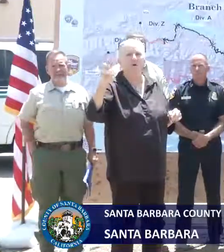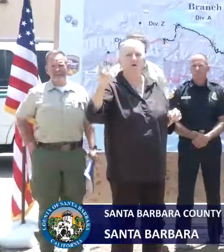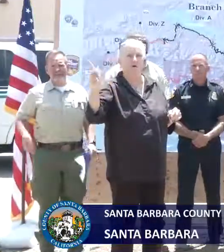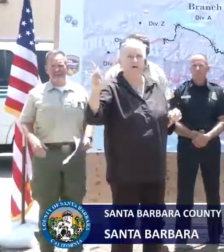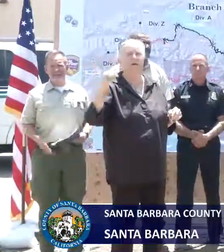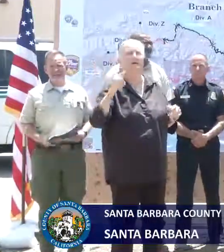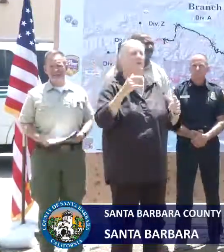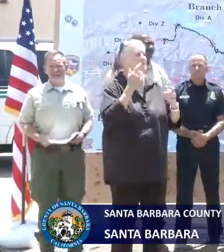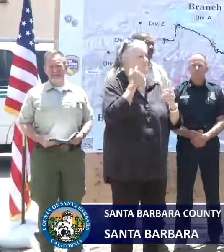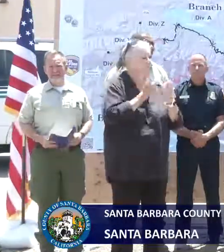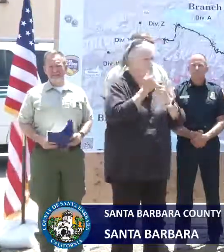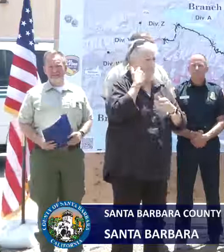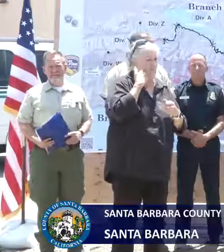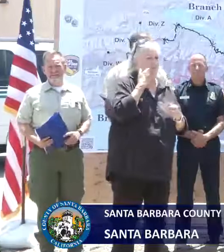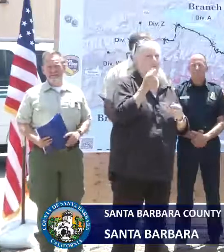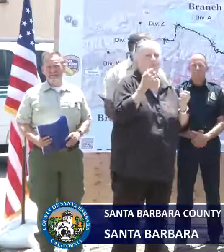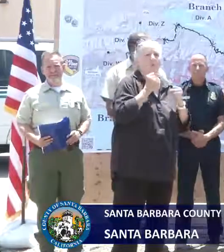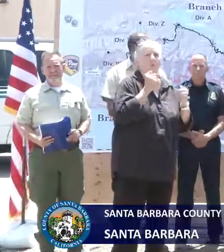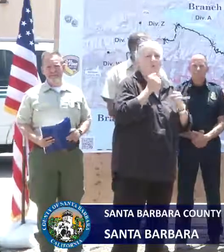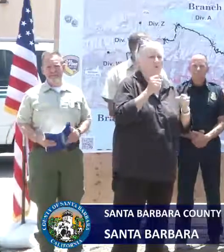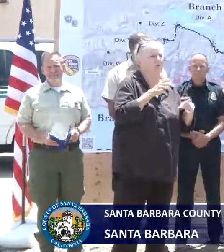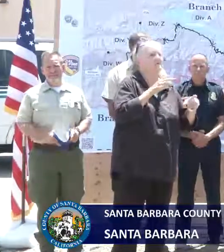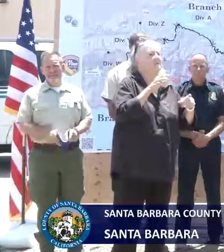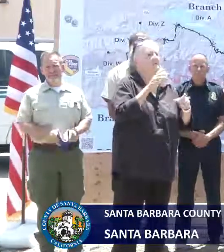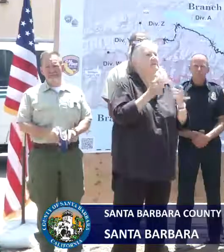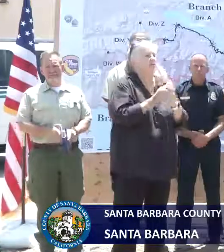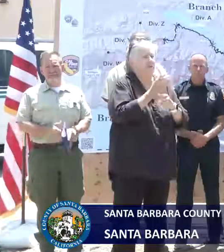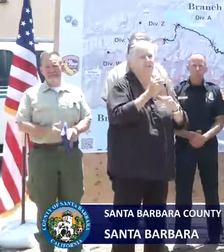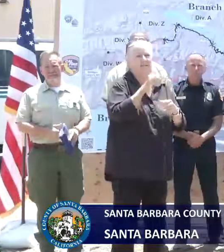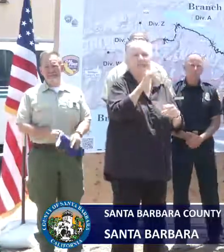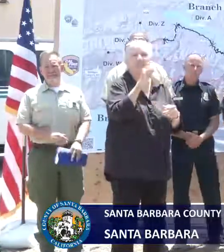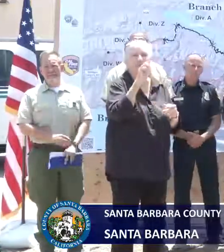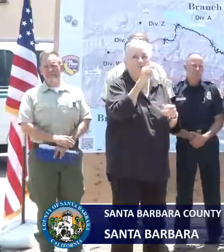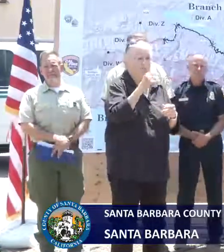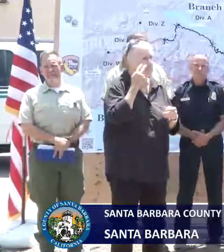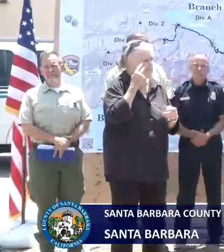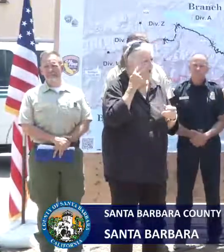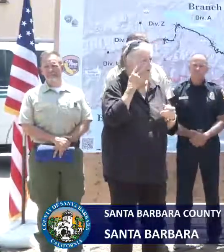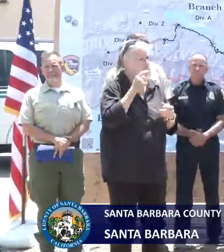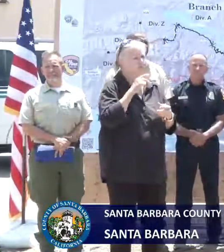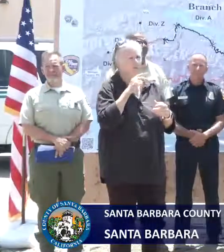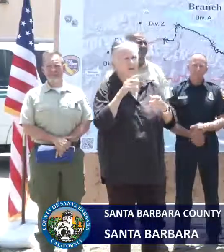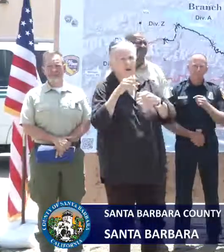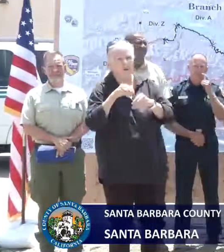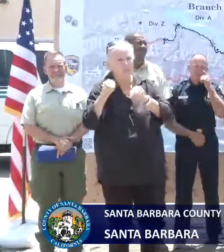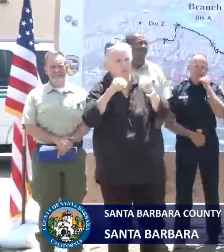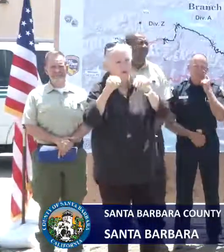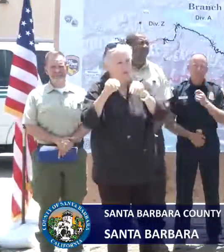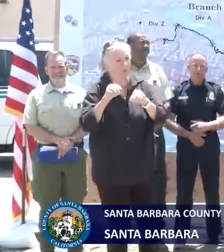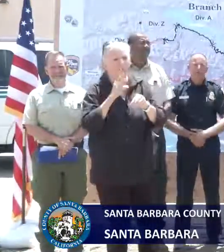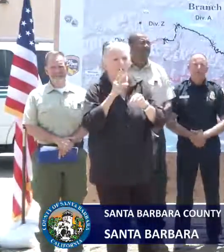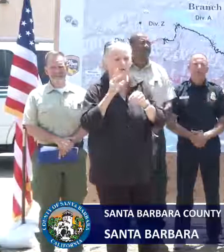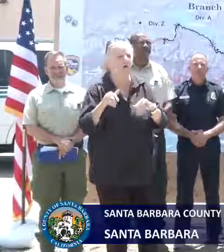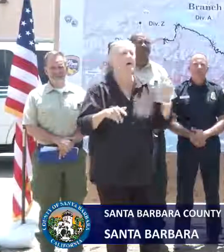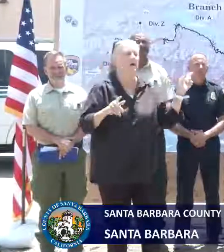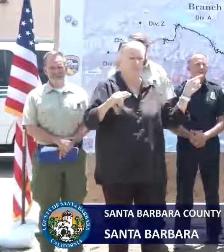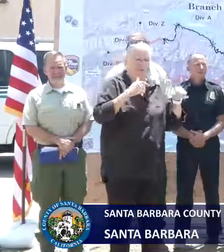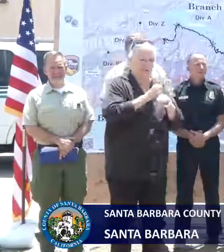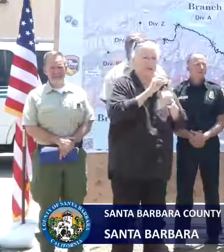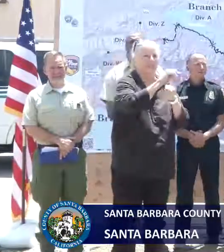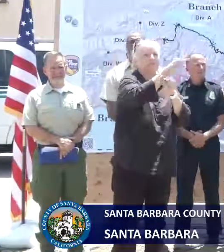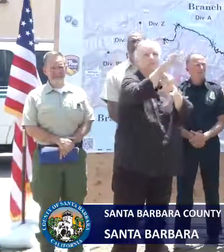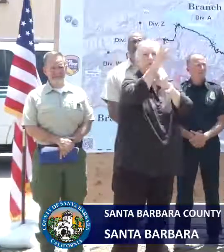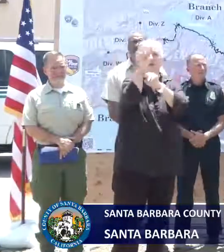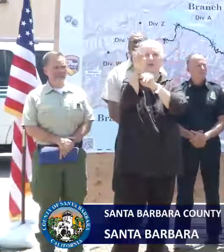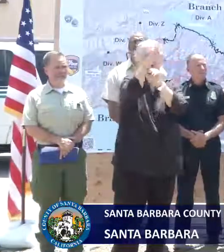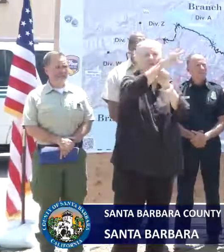We saw the portable water tank being placed there for structure protection. Right, we did place a sprinkler system in there a couple of